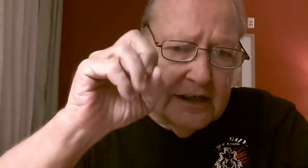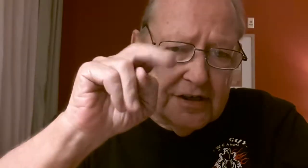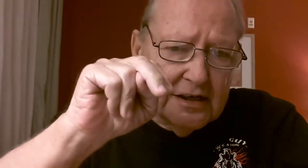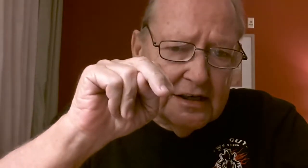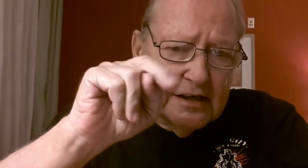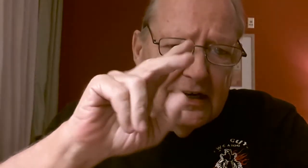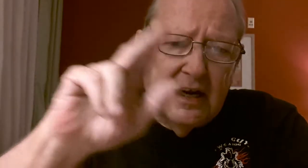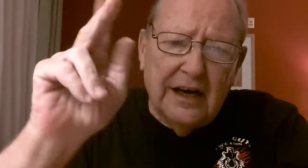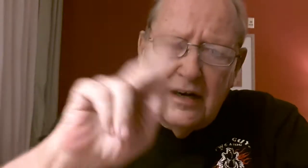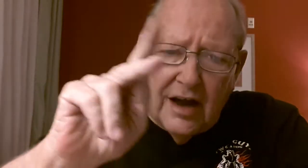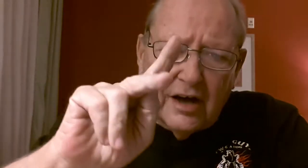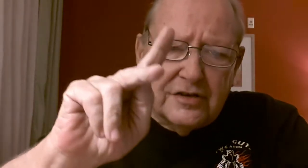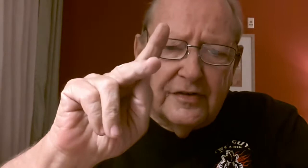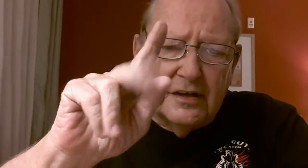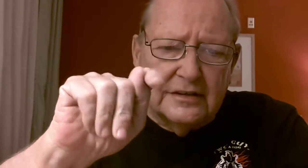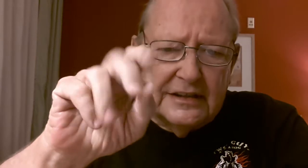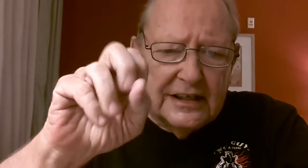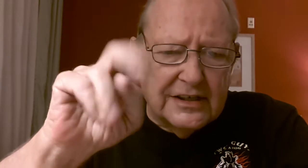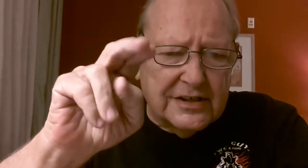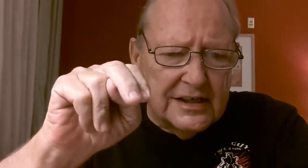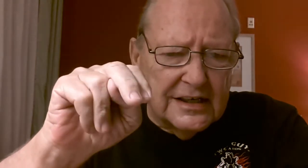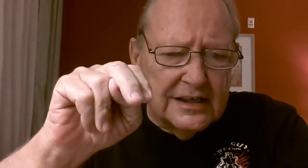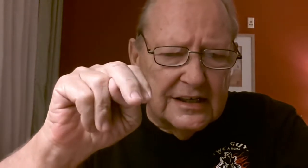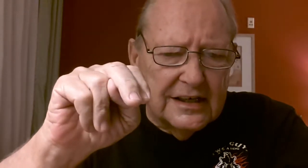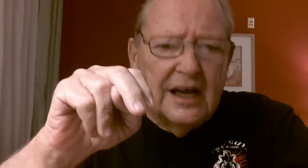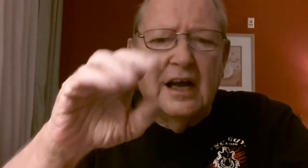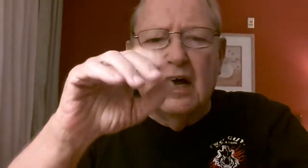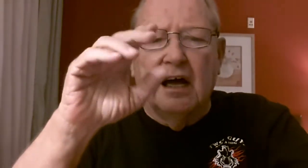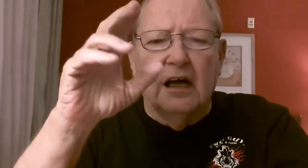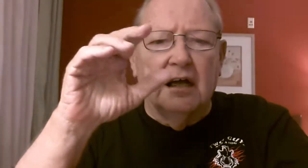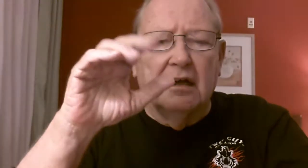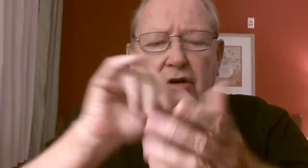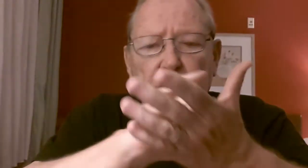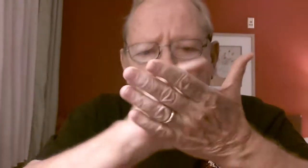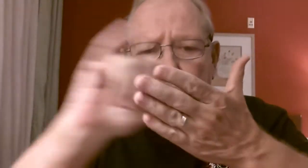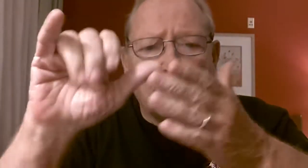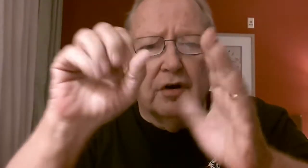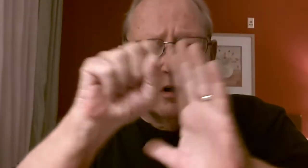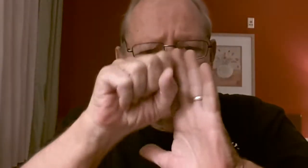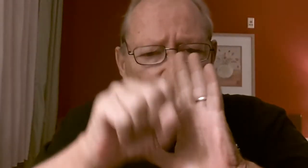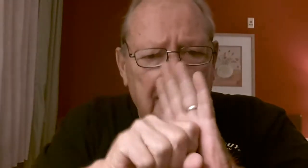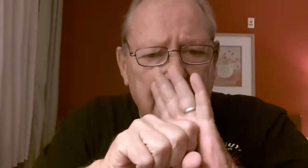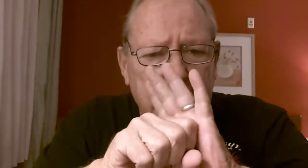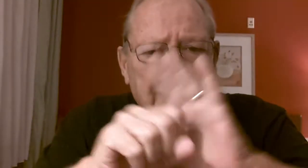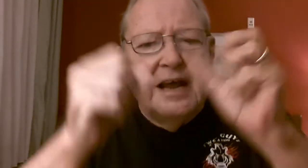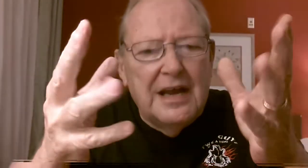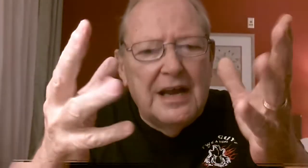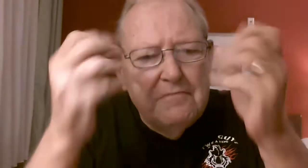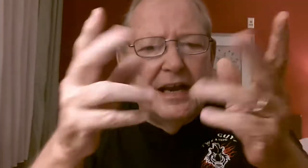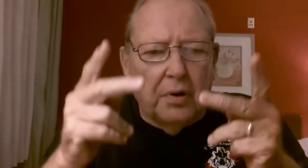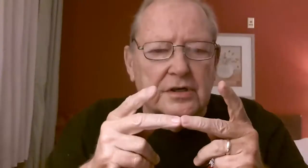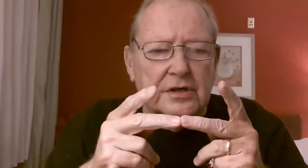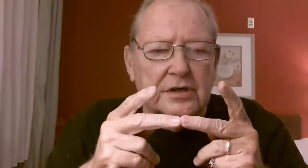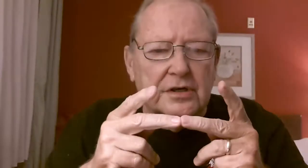Tennessee, Knoxville, Tennessee, New York State, many